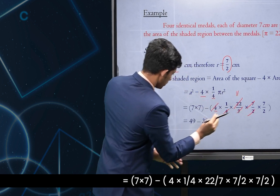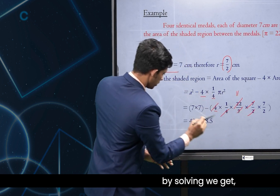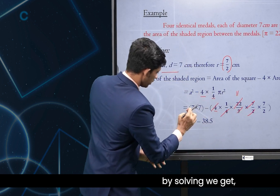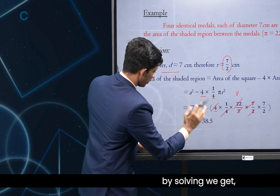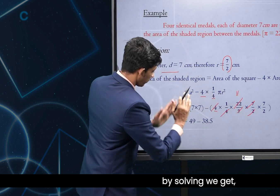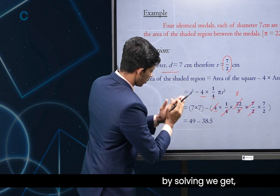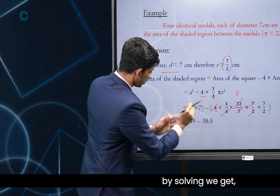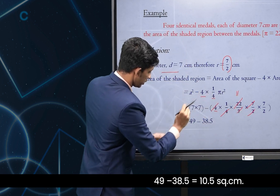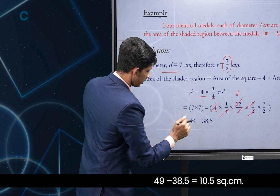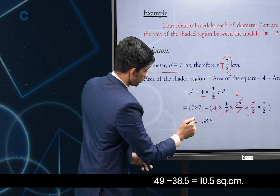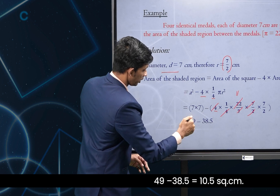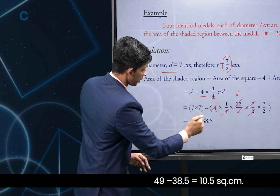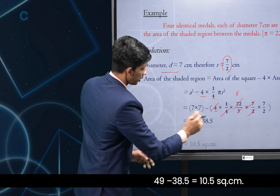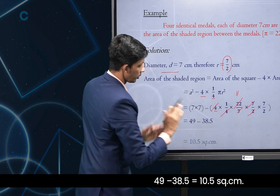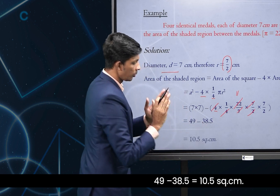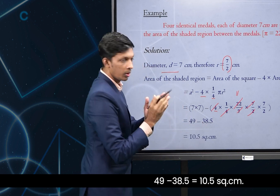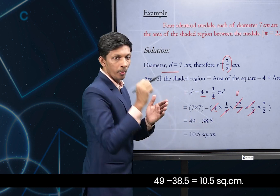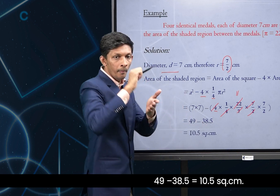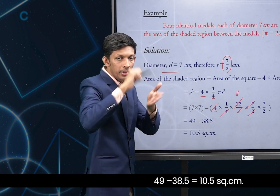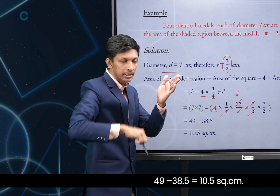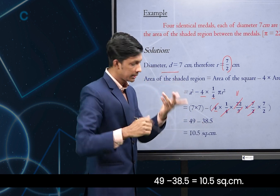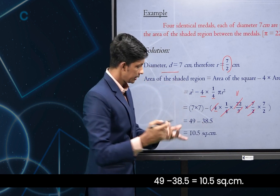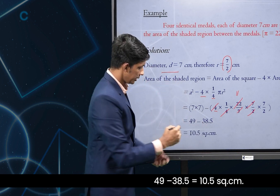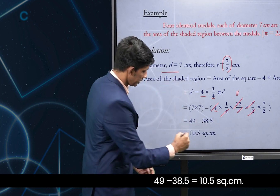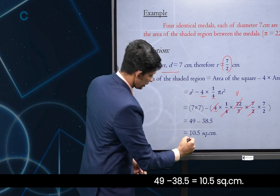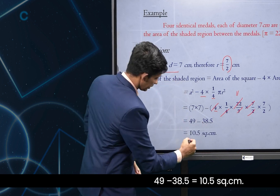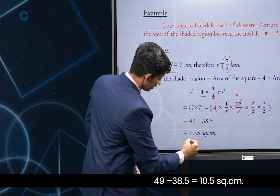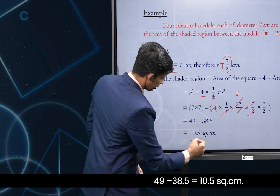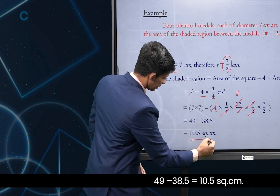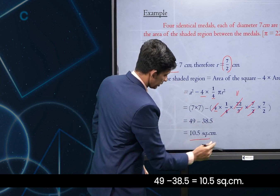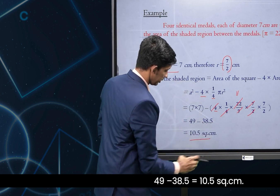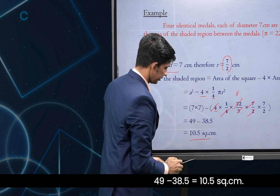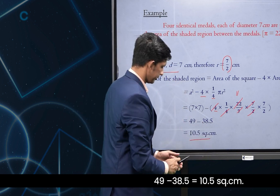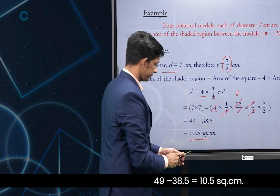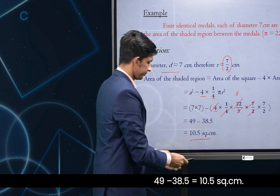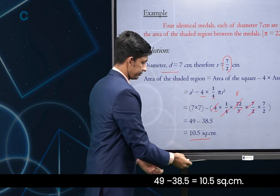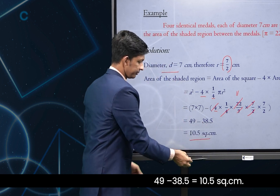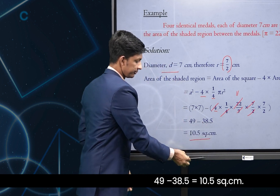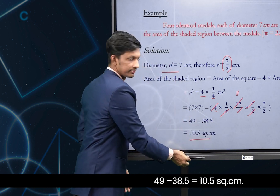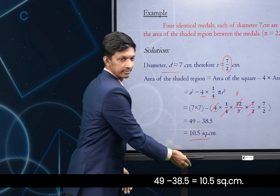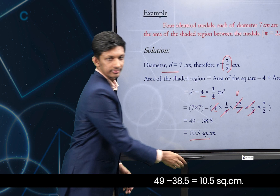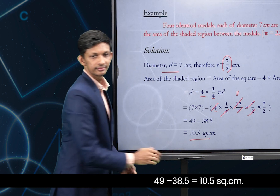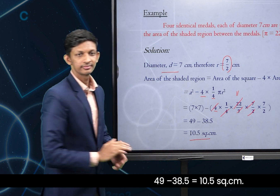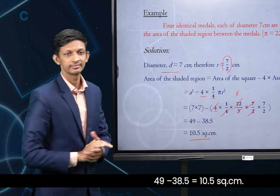By solving, we get 49 minus 38.5, which is equal to 10.5 square